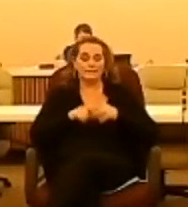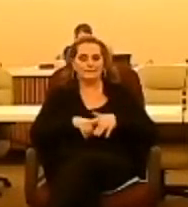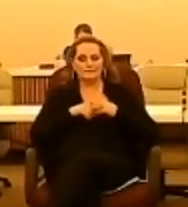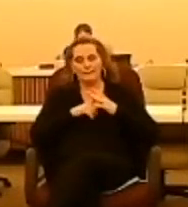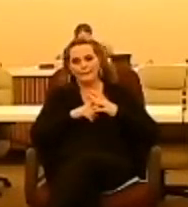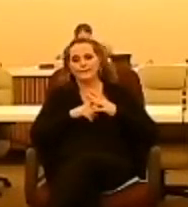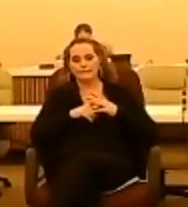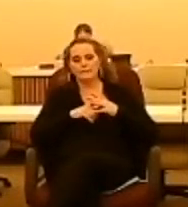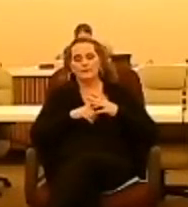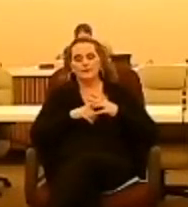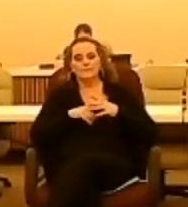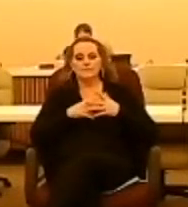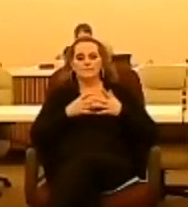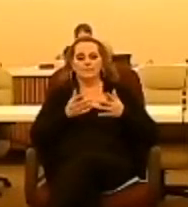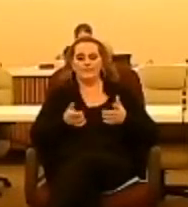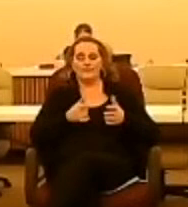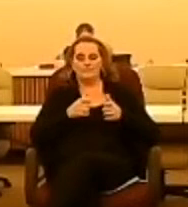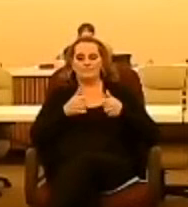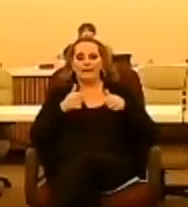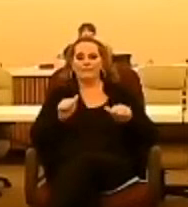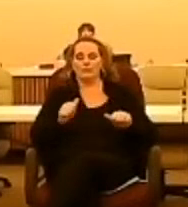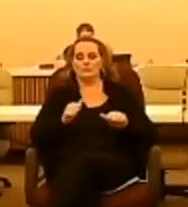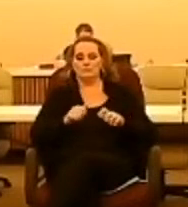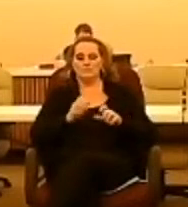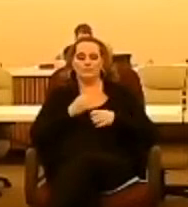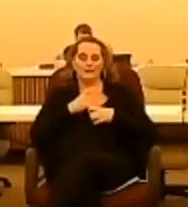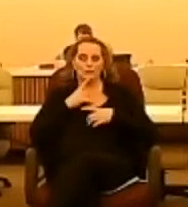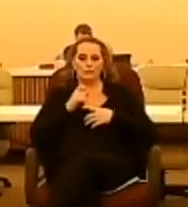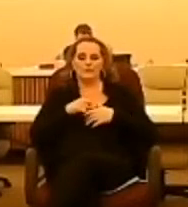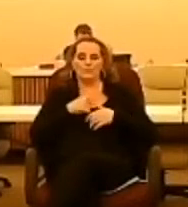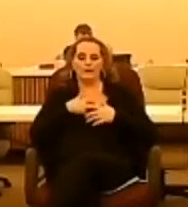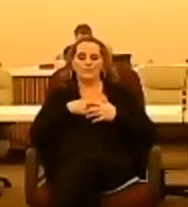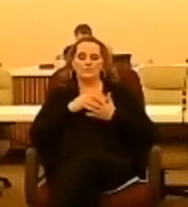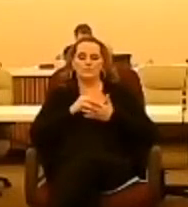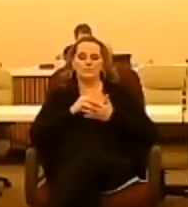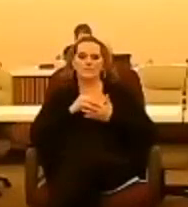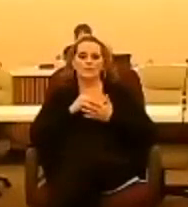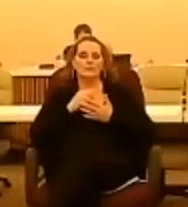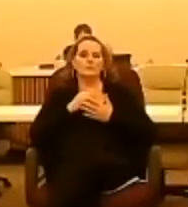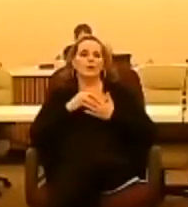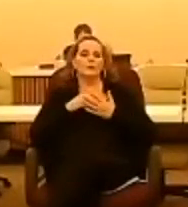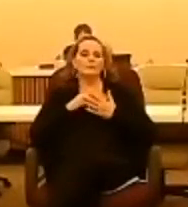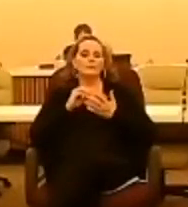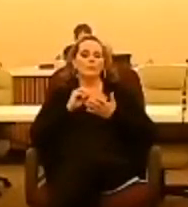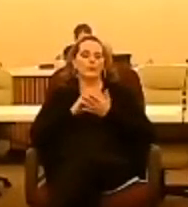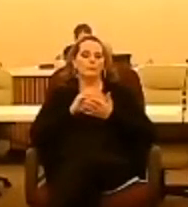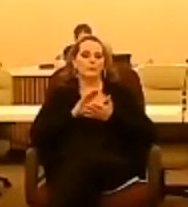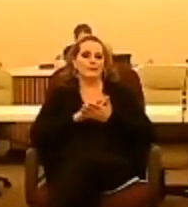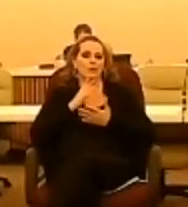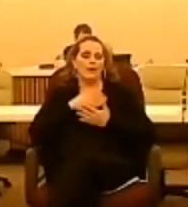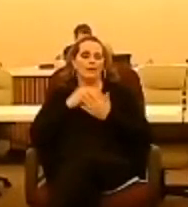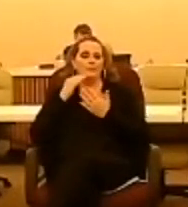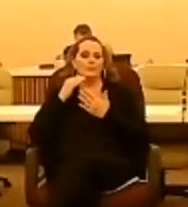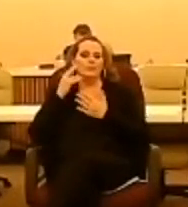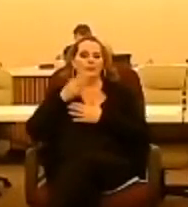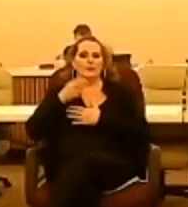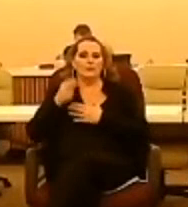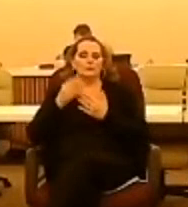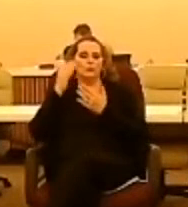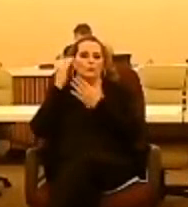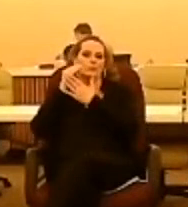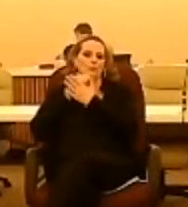this effort to get this on the historic rolls, historic registry.